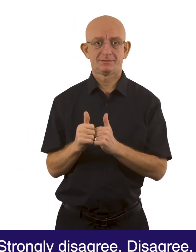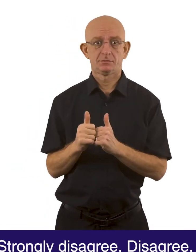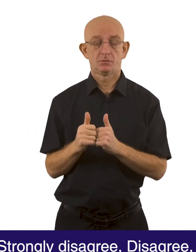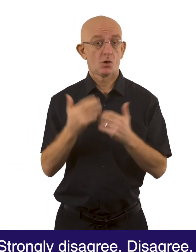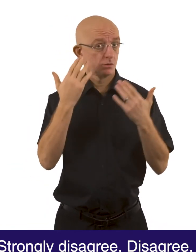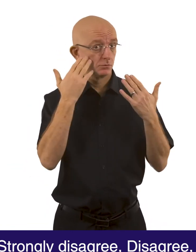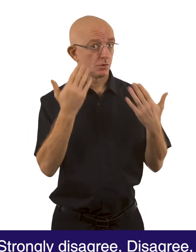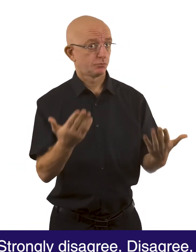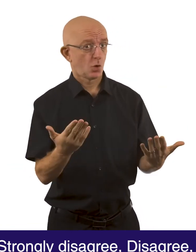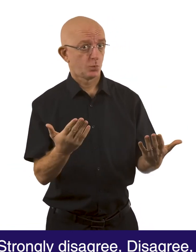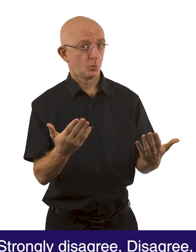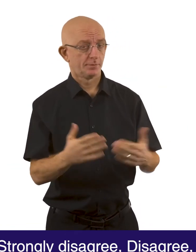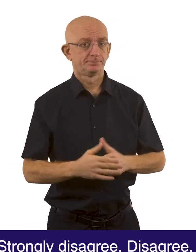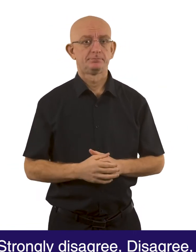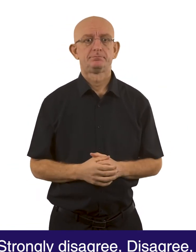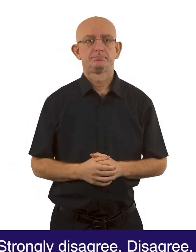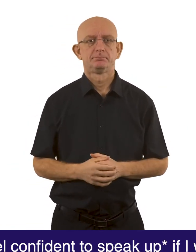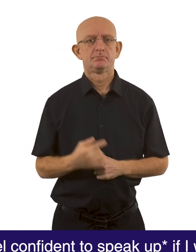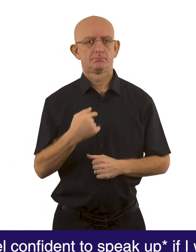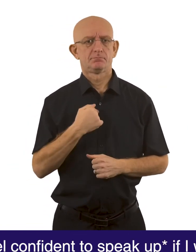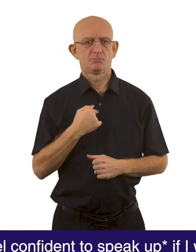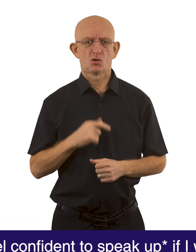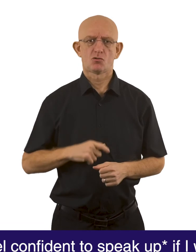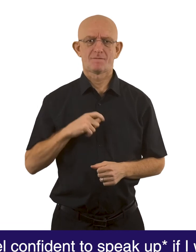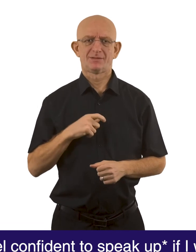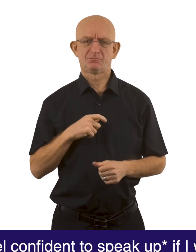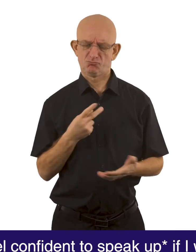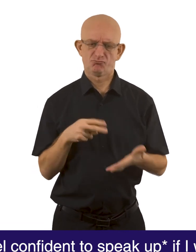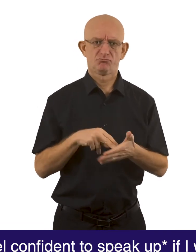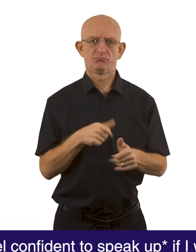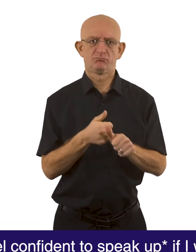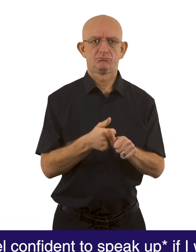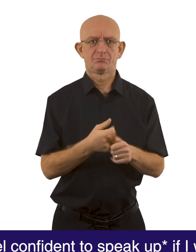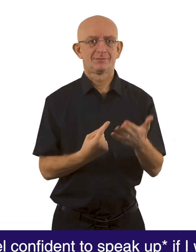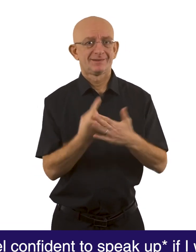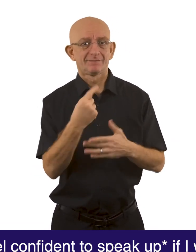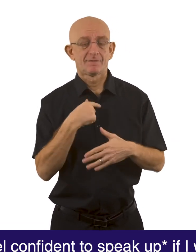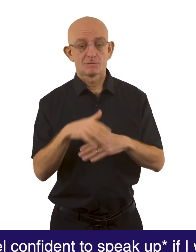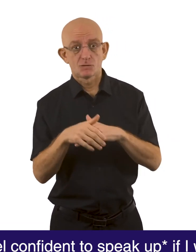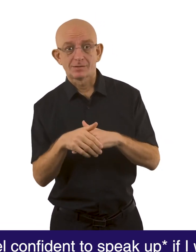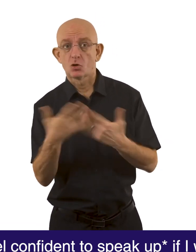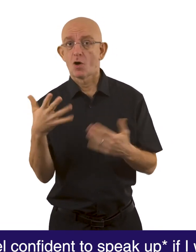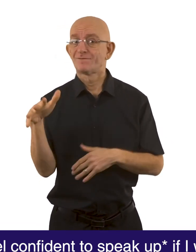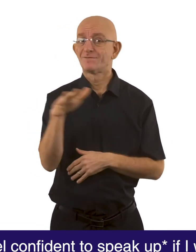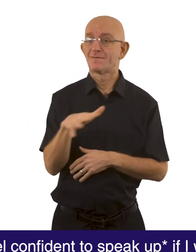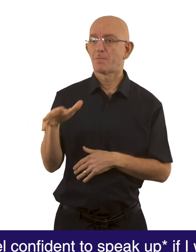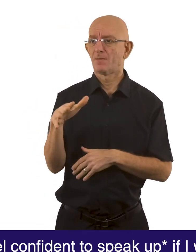agree. Don't know. I would feel confident to speak up if I witnessed a friend or